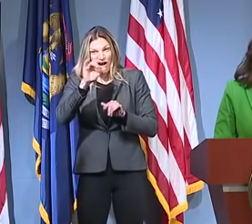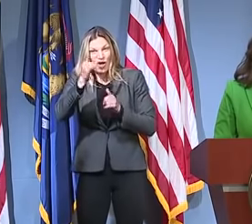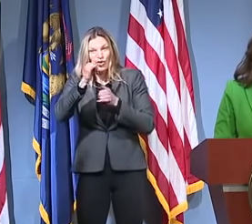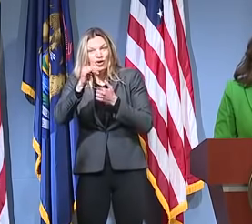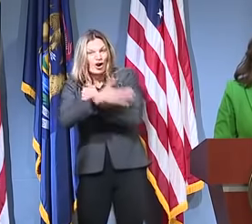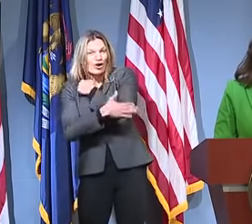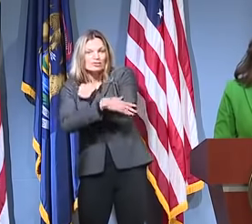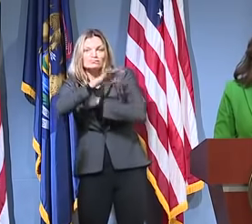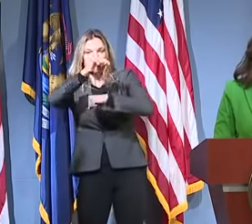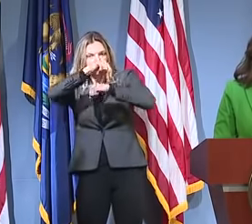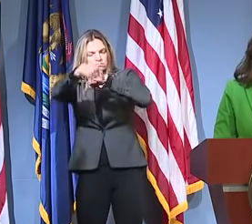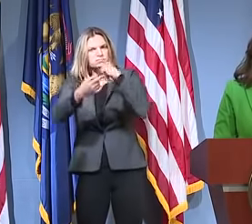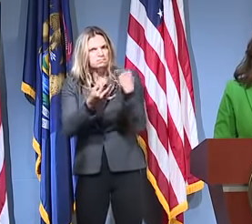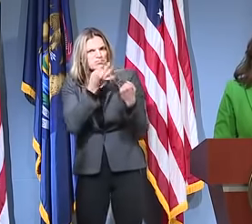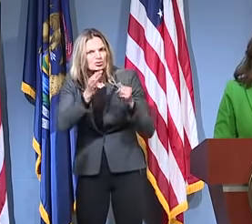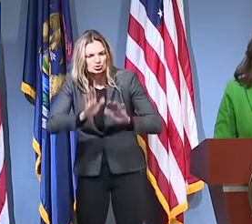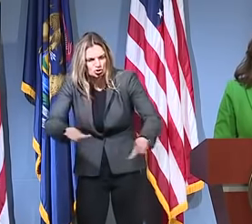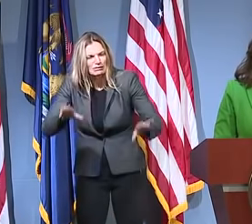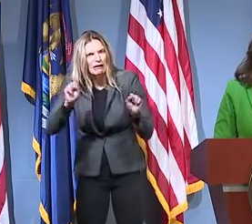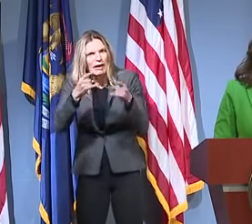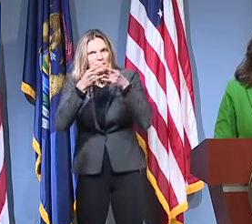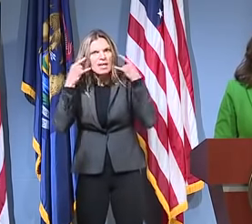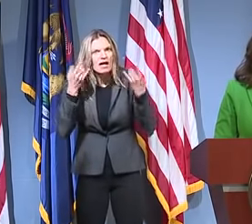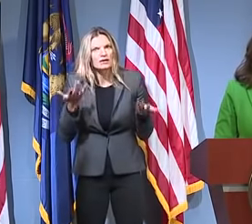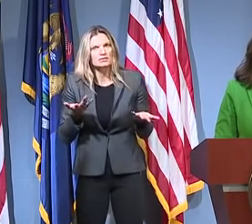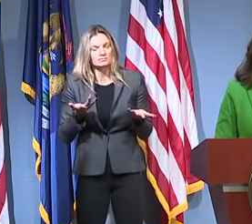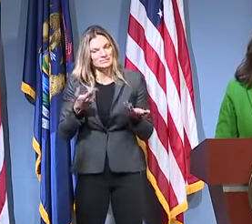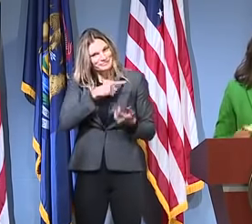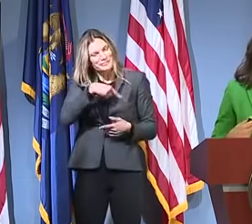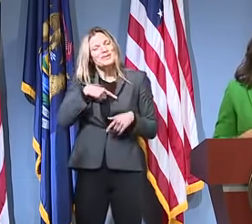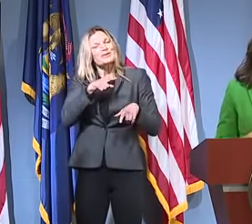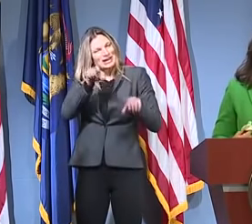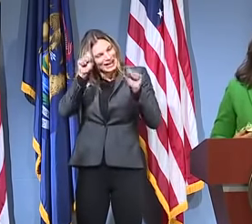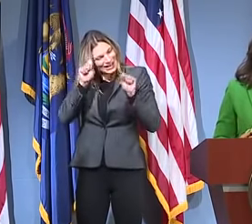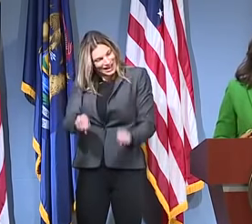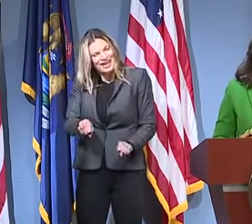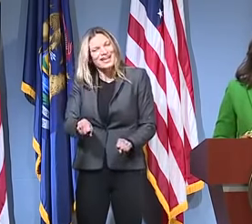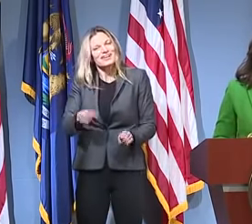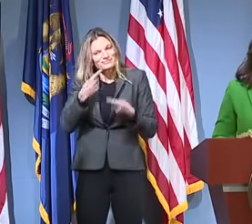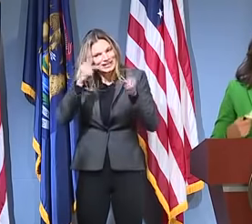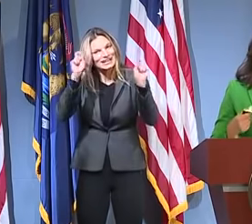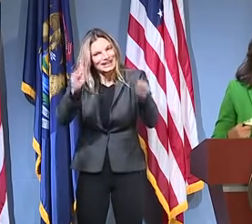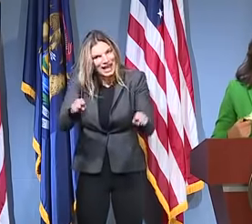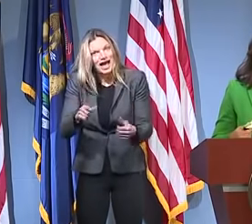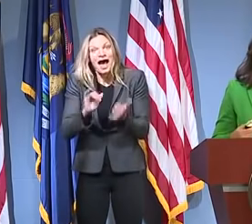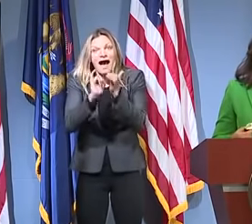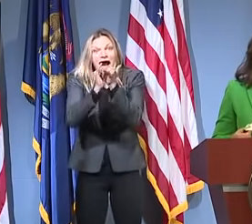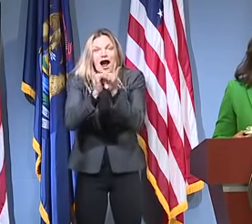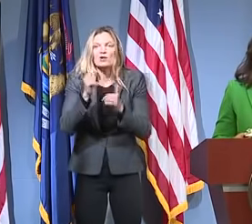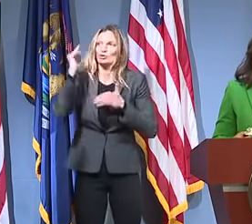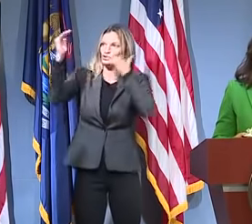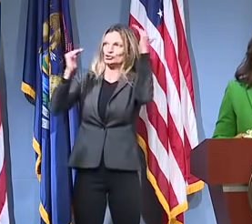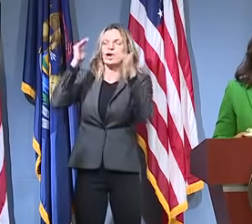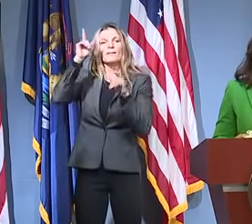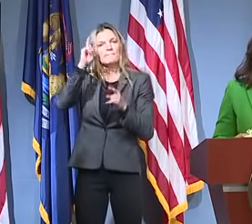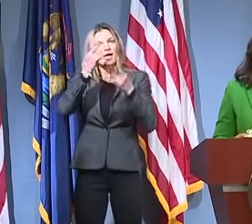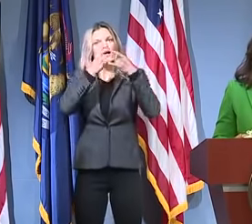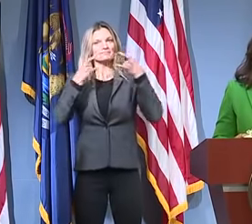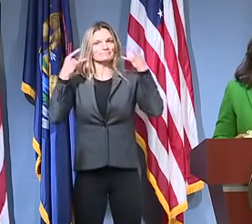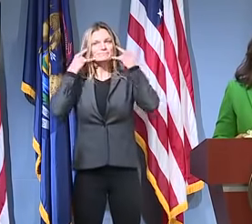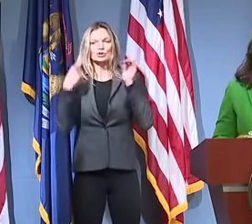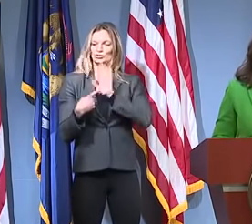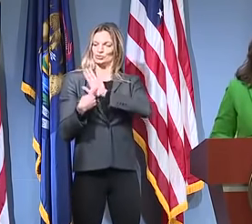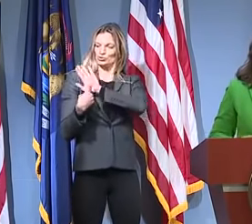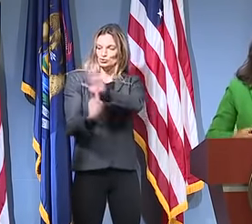most important thing that we as adults can do is to show our kids through our own actions that this is the expectation and that